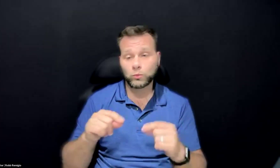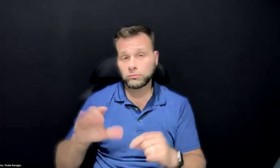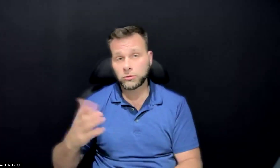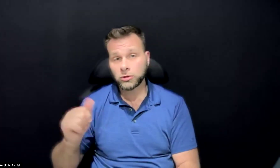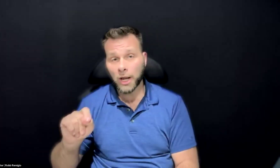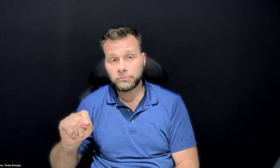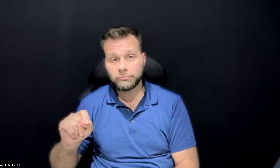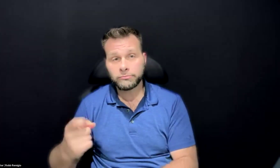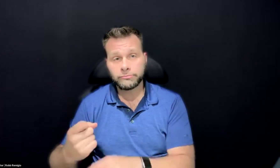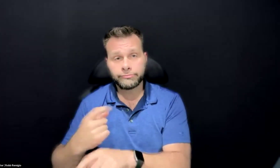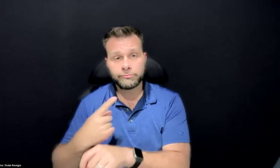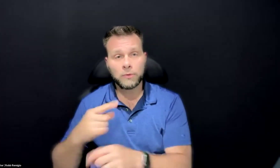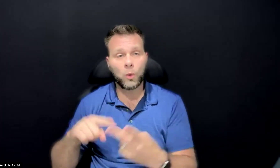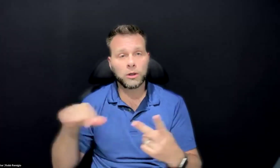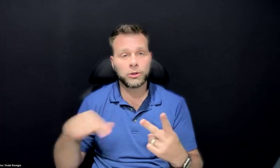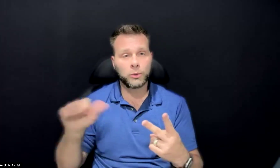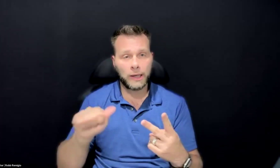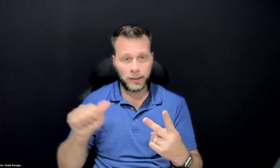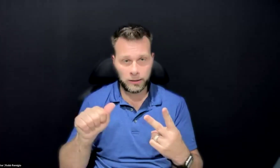in the Q&A.